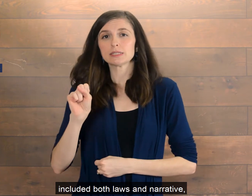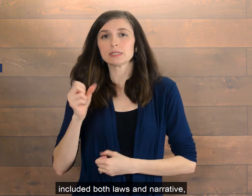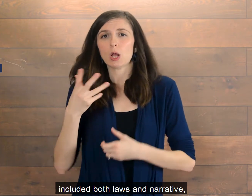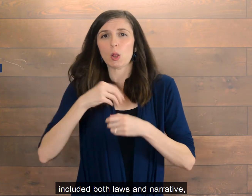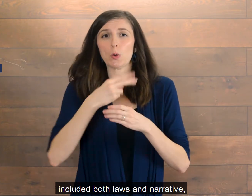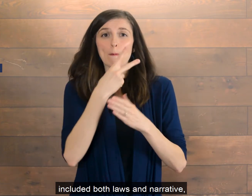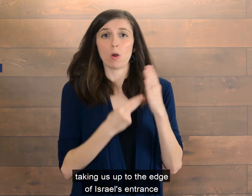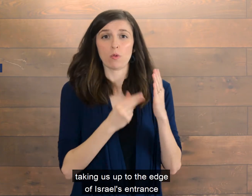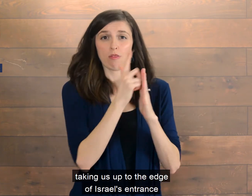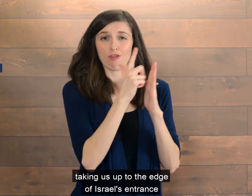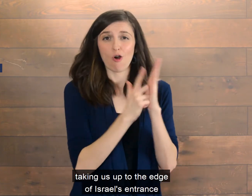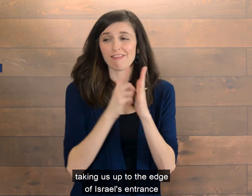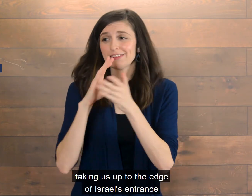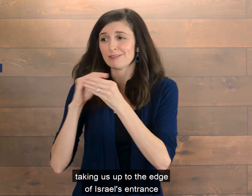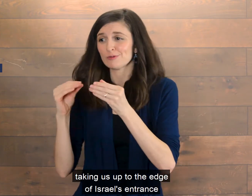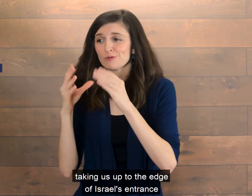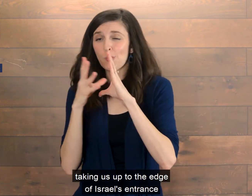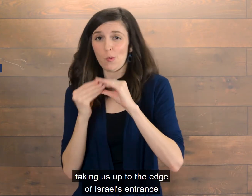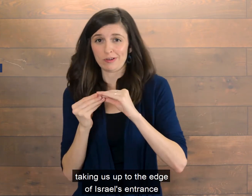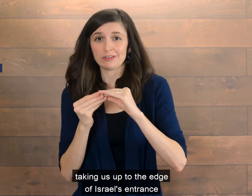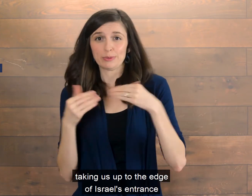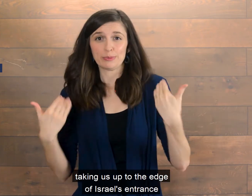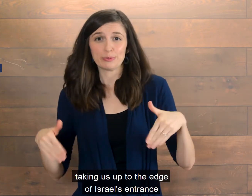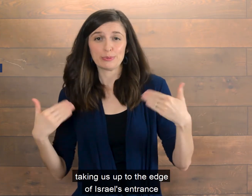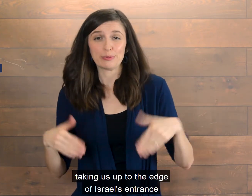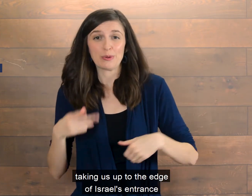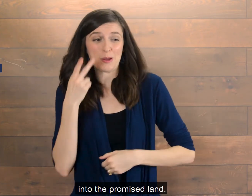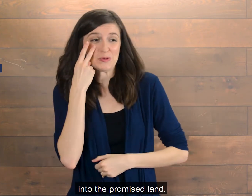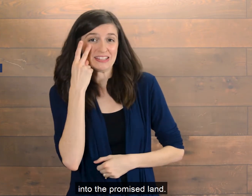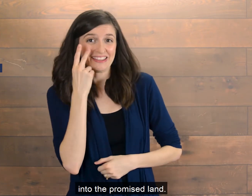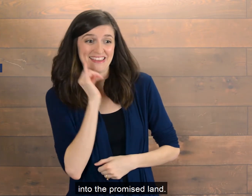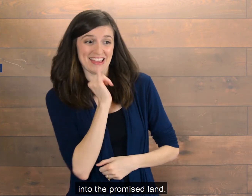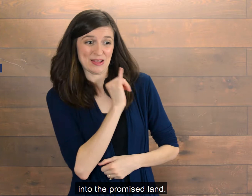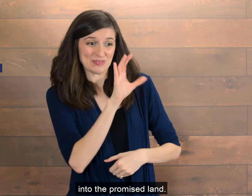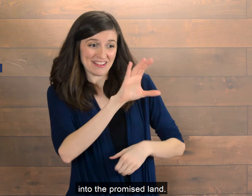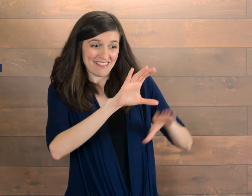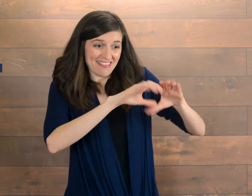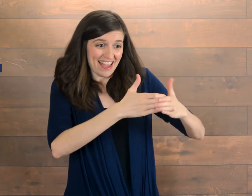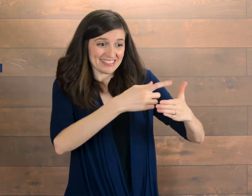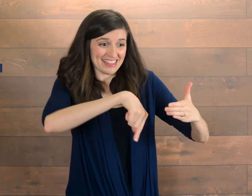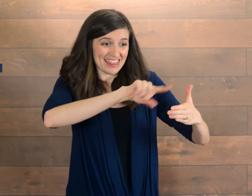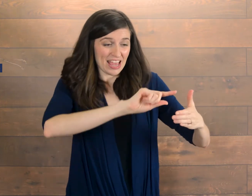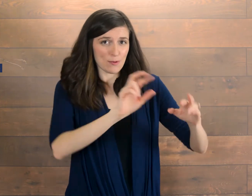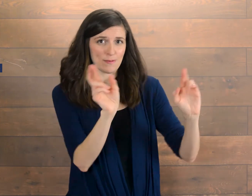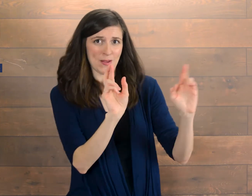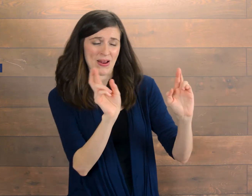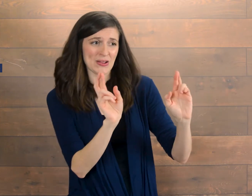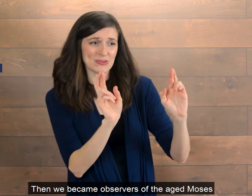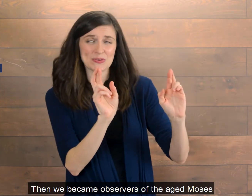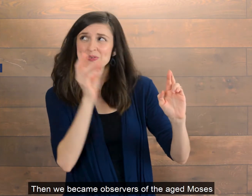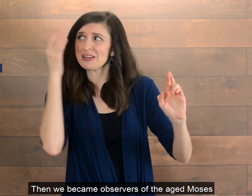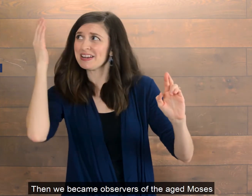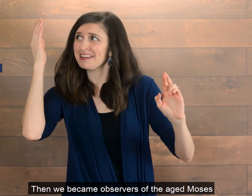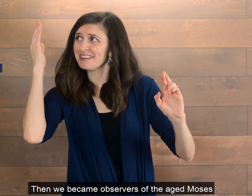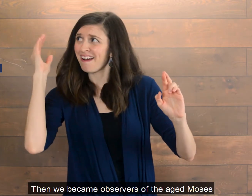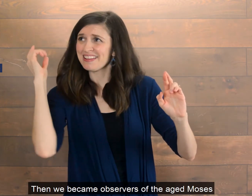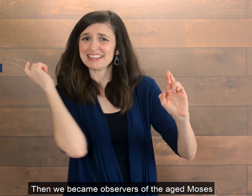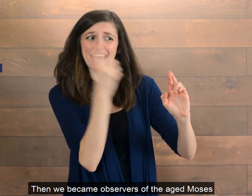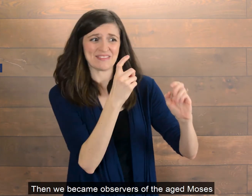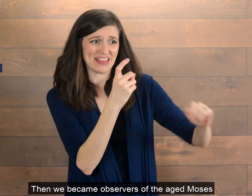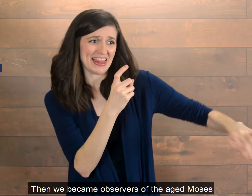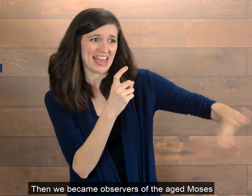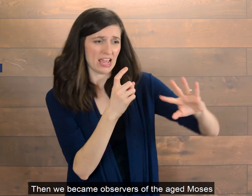narrative, taking us up to the edge of Israel's entrance into the Promised Land. Then we